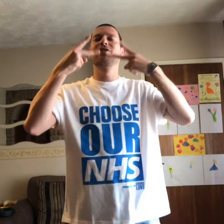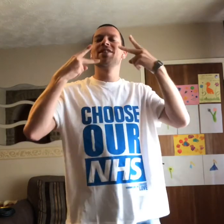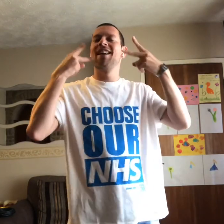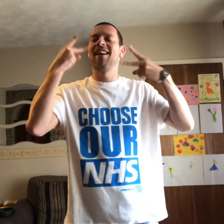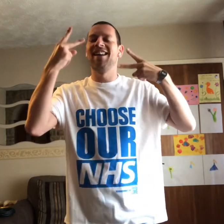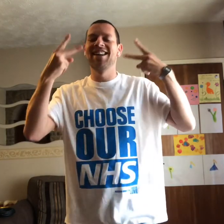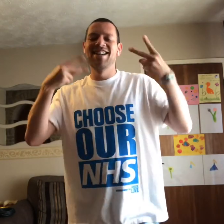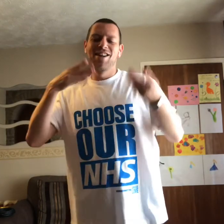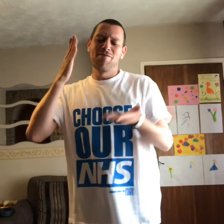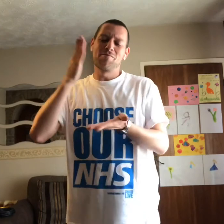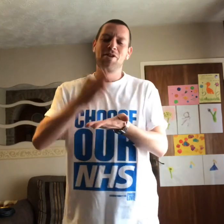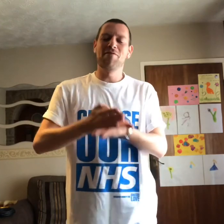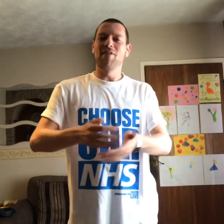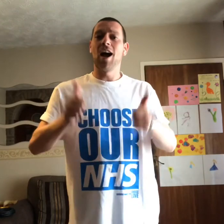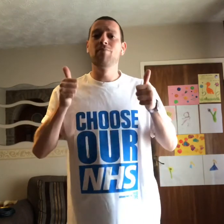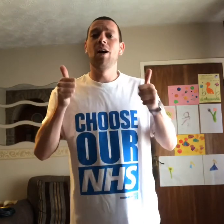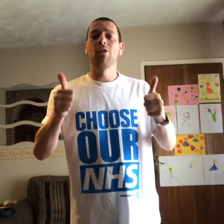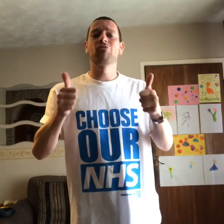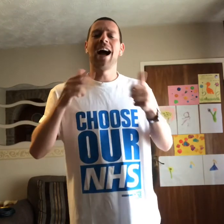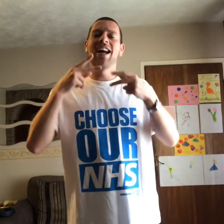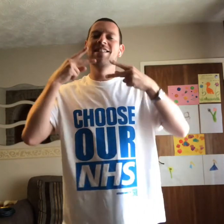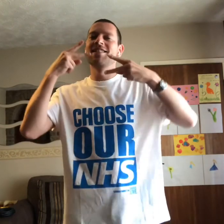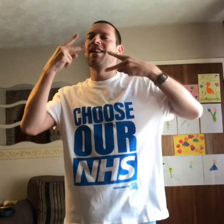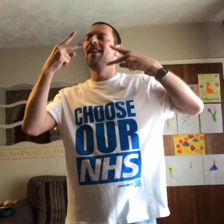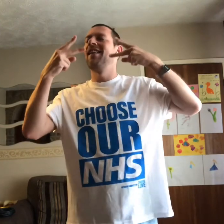song Prove I'm alright song